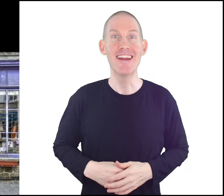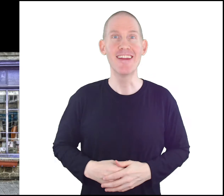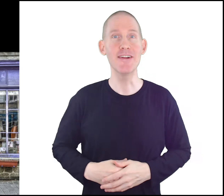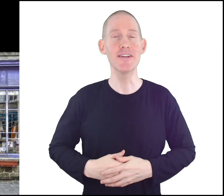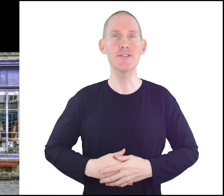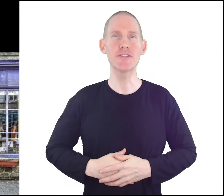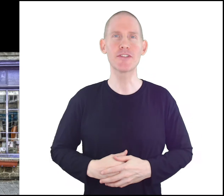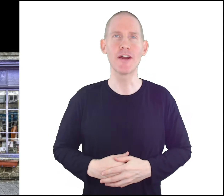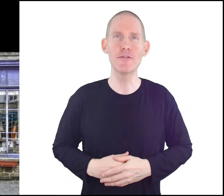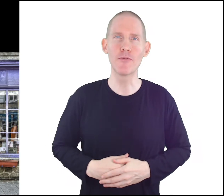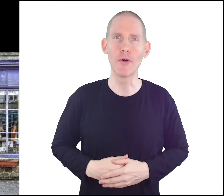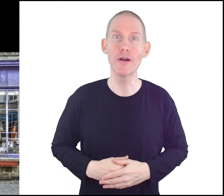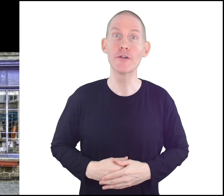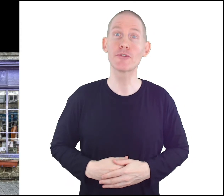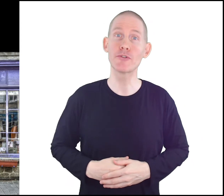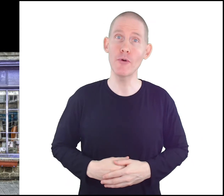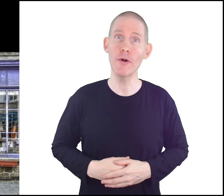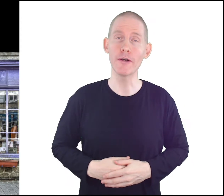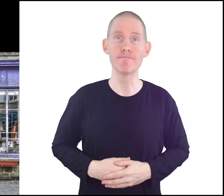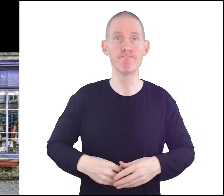Here is the sign for store.